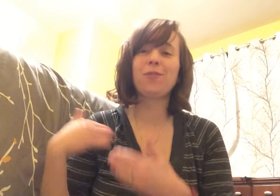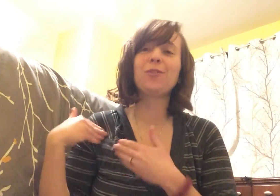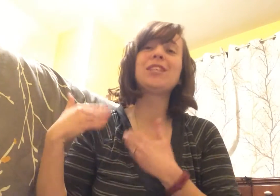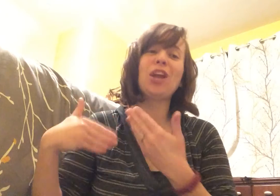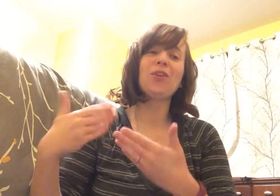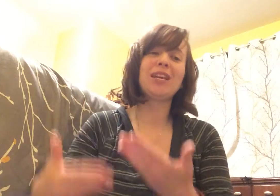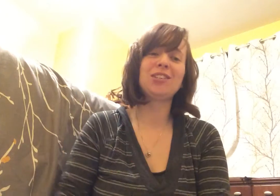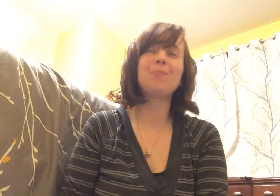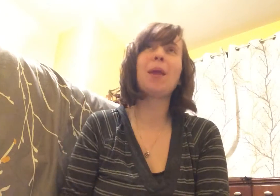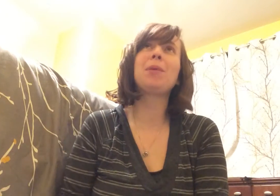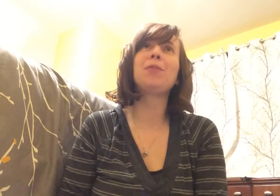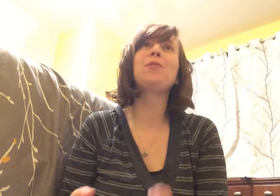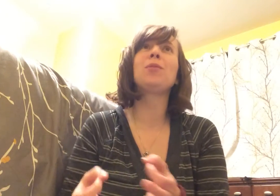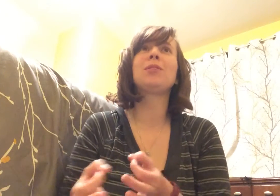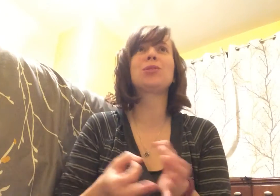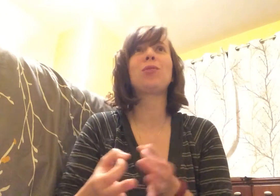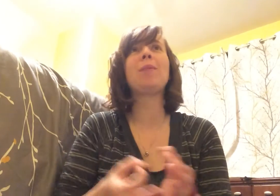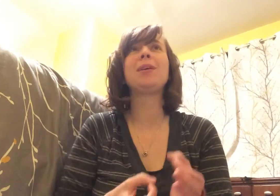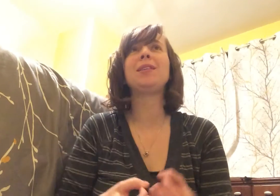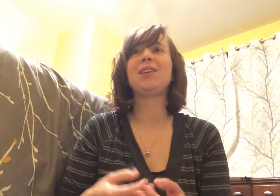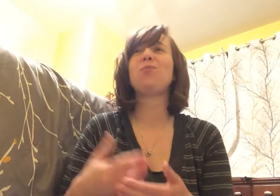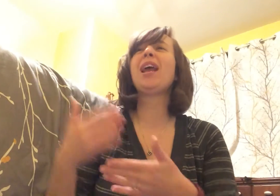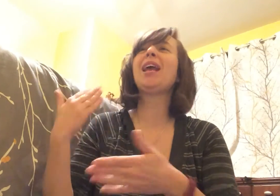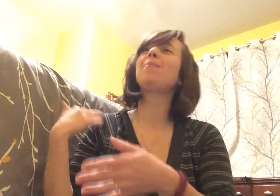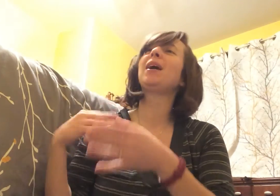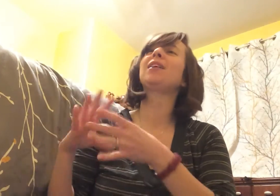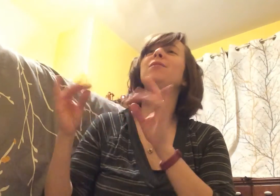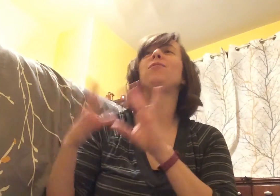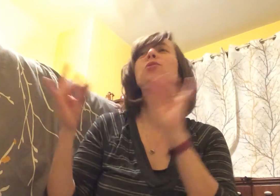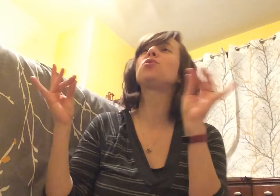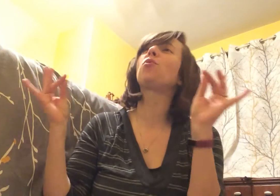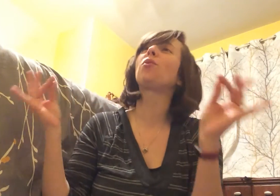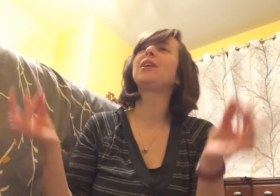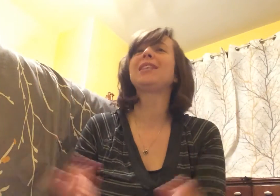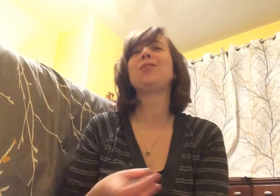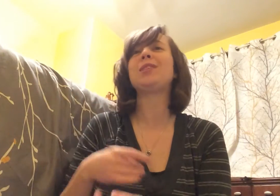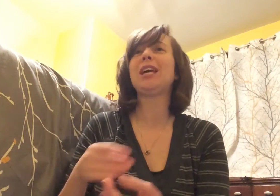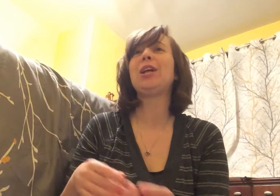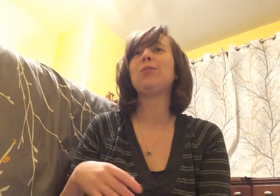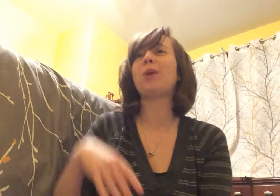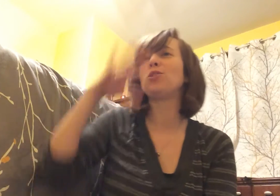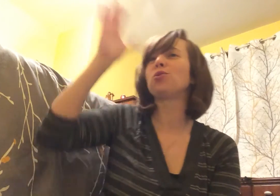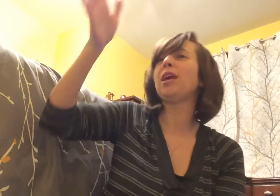the generations. Maybe if you were describing like way back of different stories that you would tell about your great